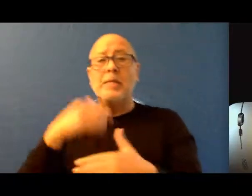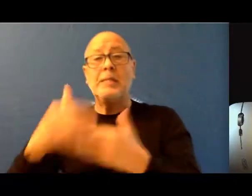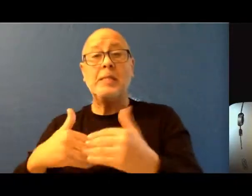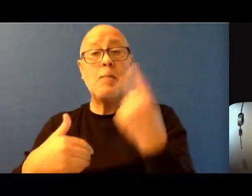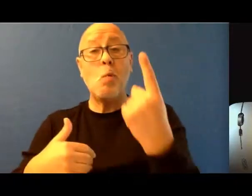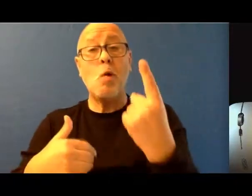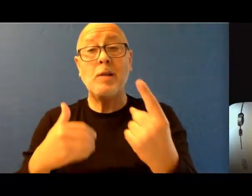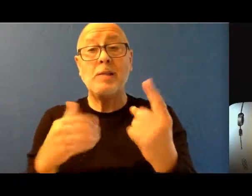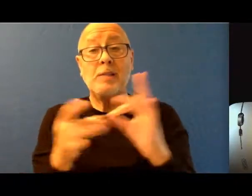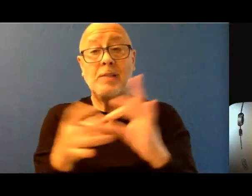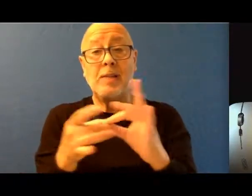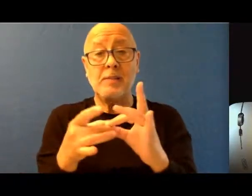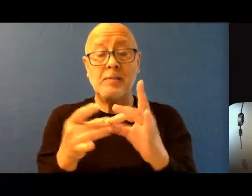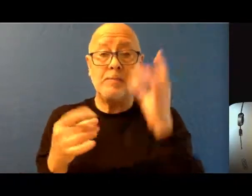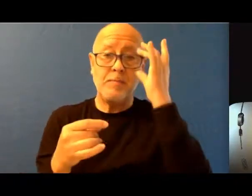says,